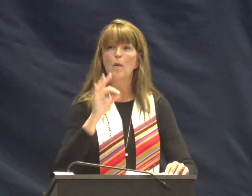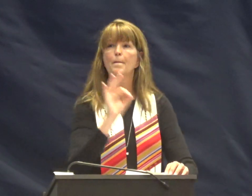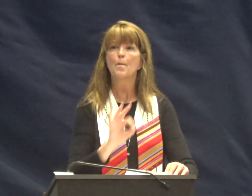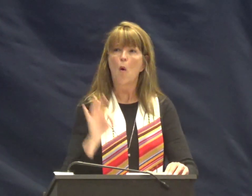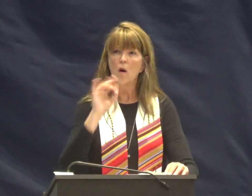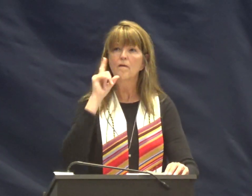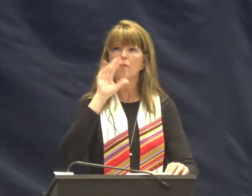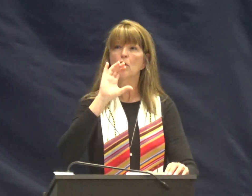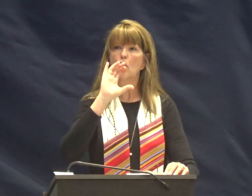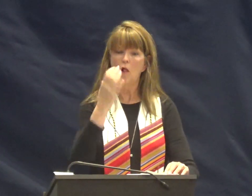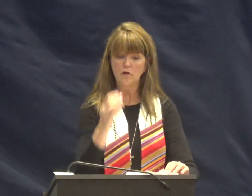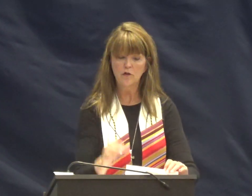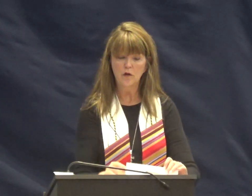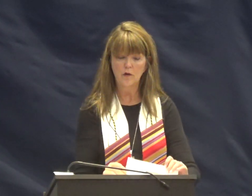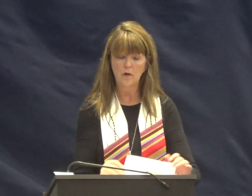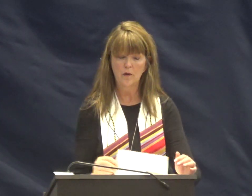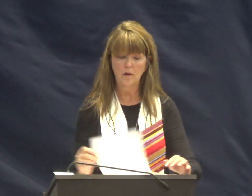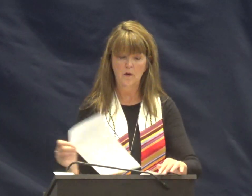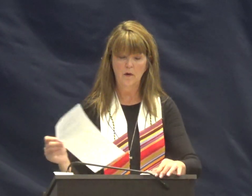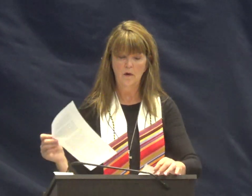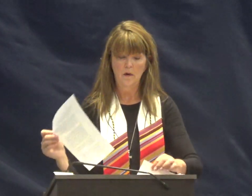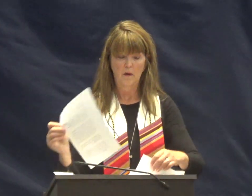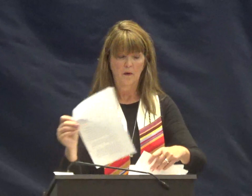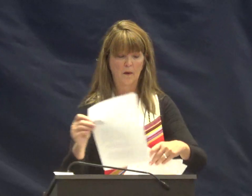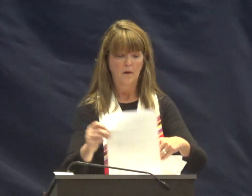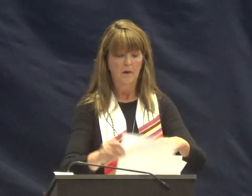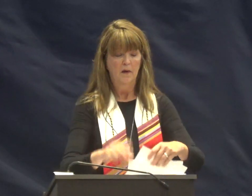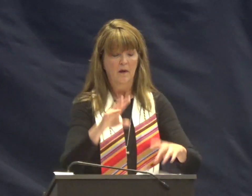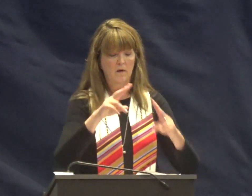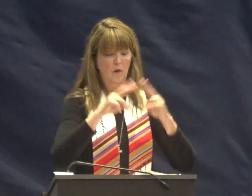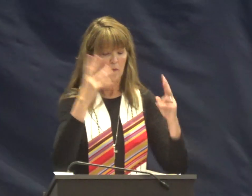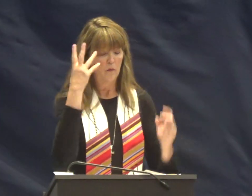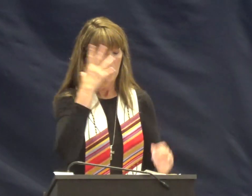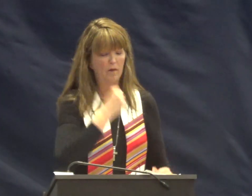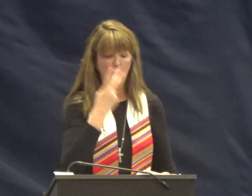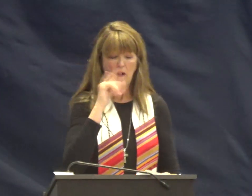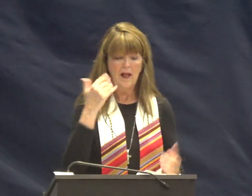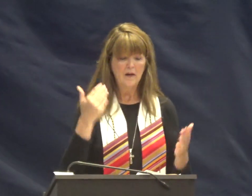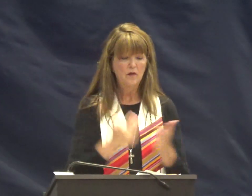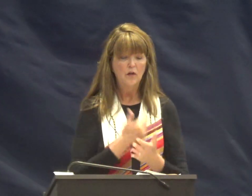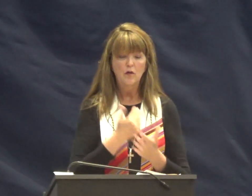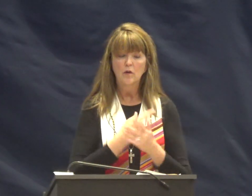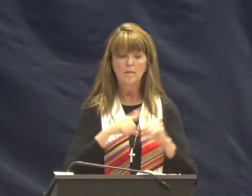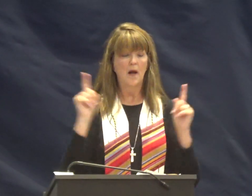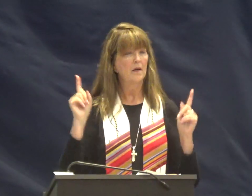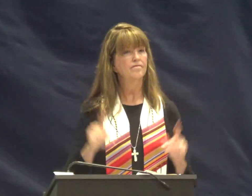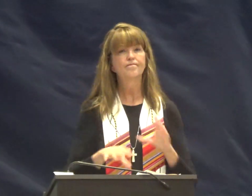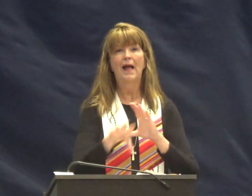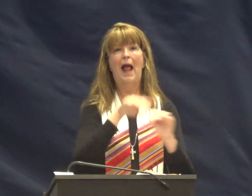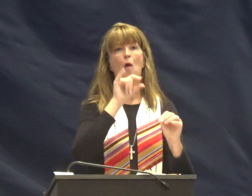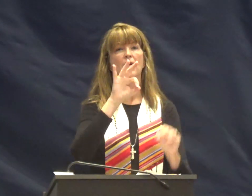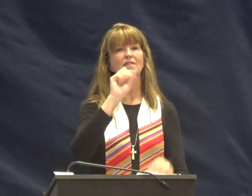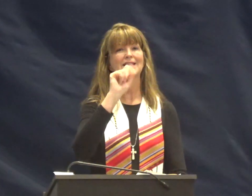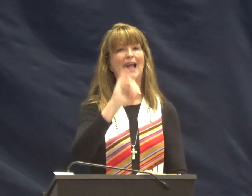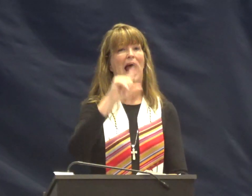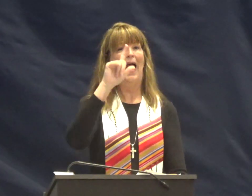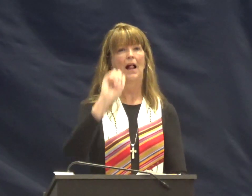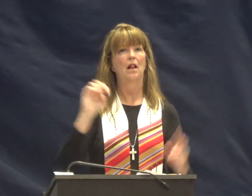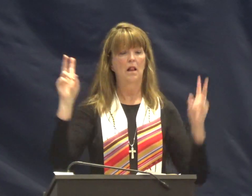these high-quality clothing. But clothing was a real important part of their culture. Even though these look like